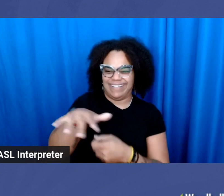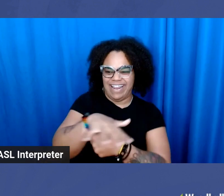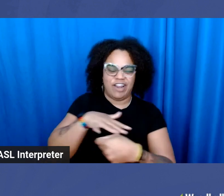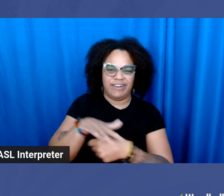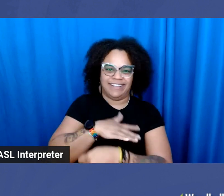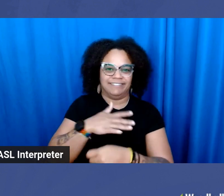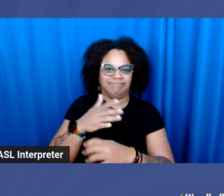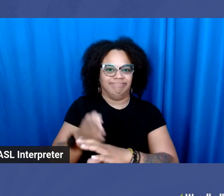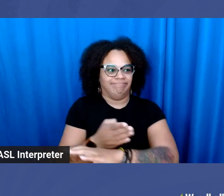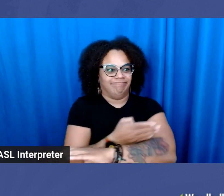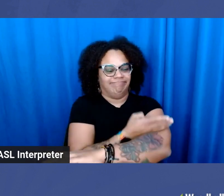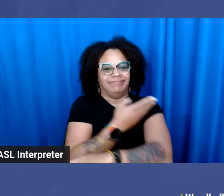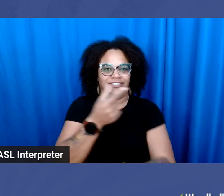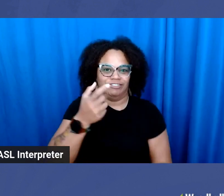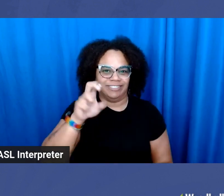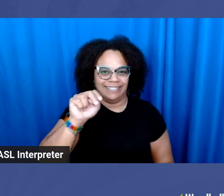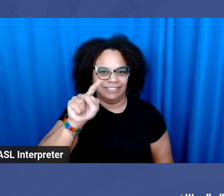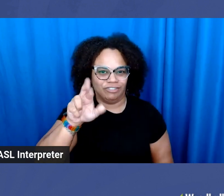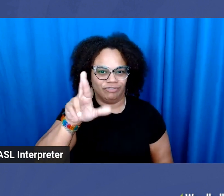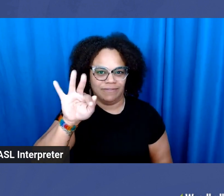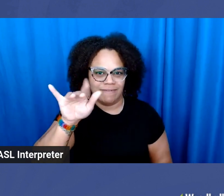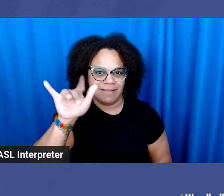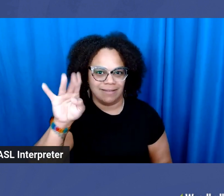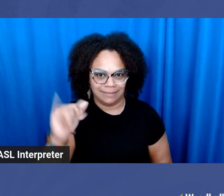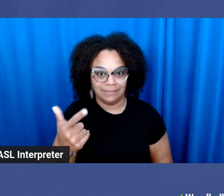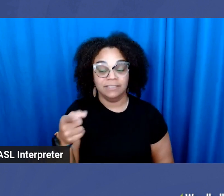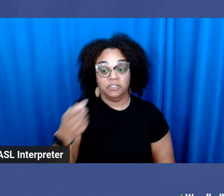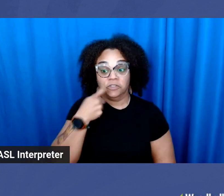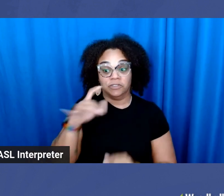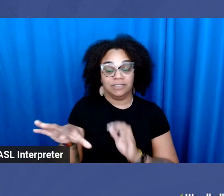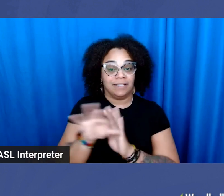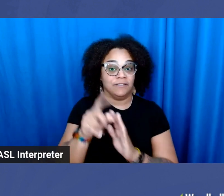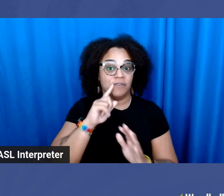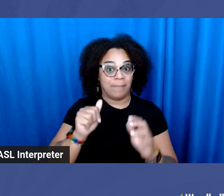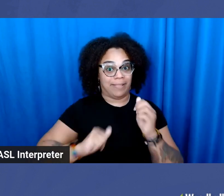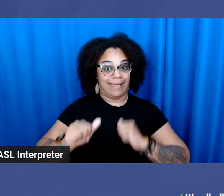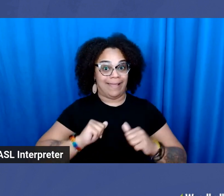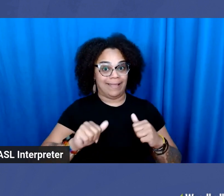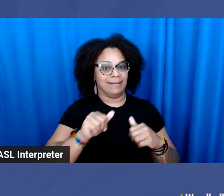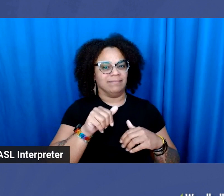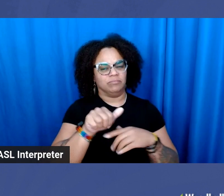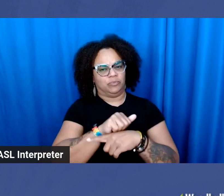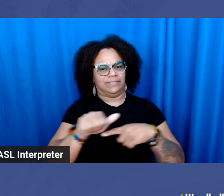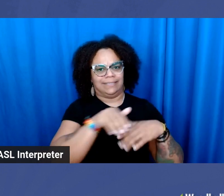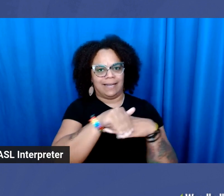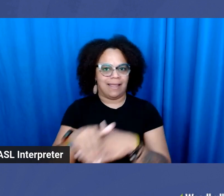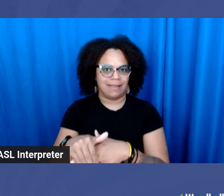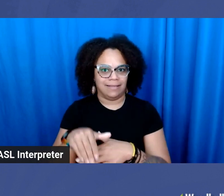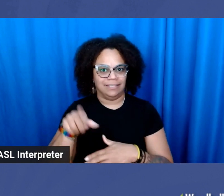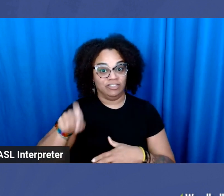been cast in a play that was rehearsing at night. Sabrina needed money to move, and since